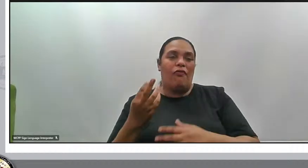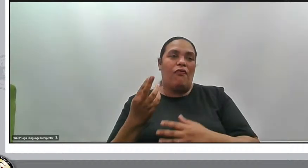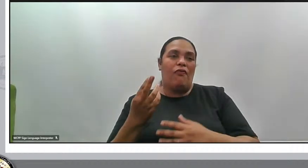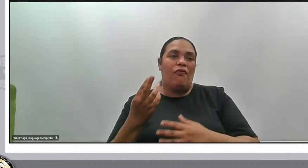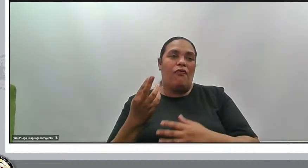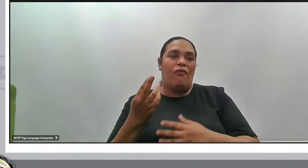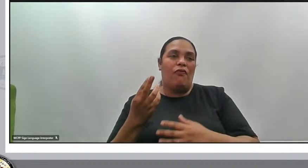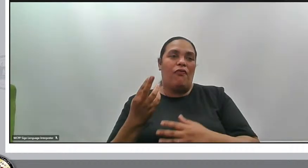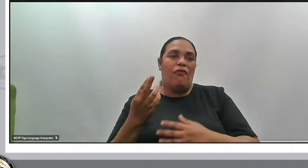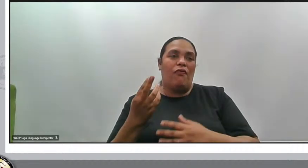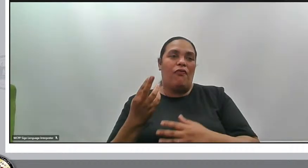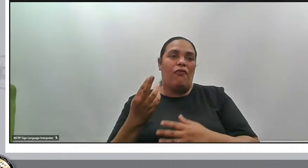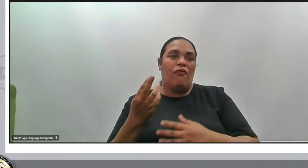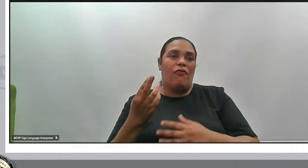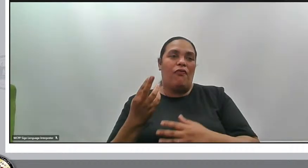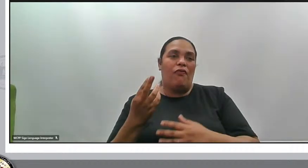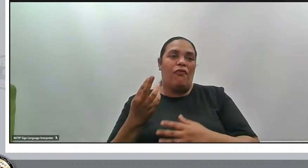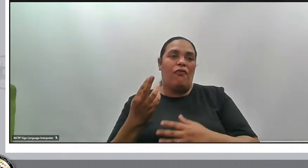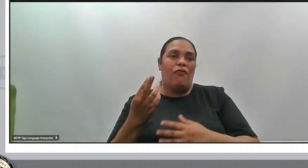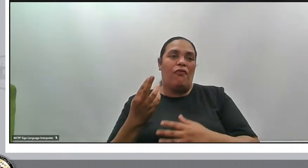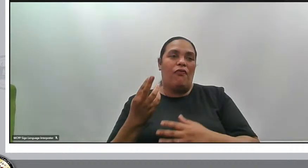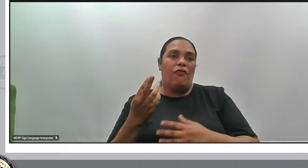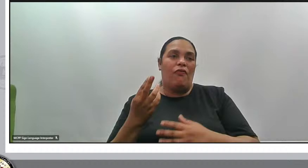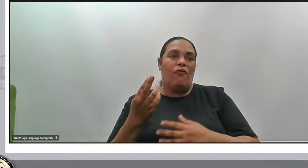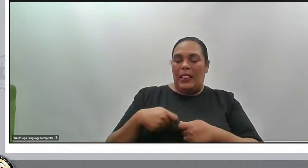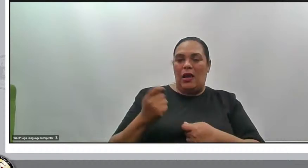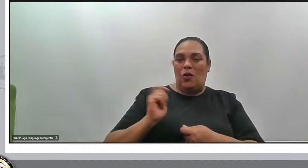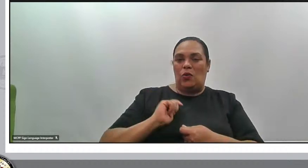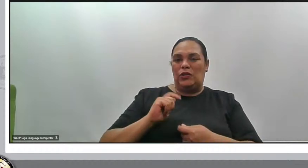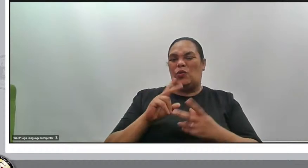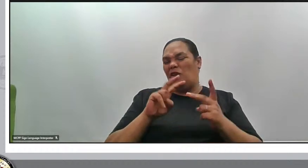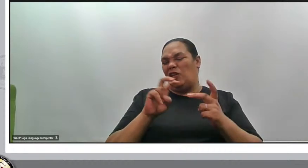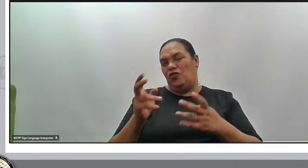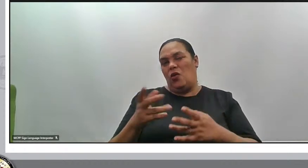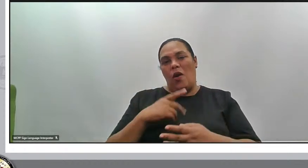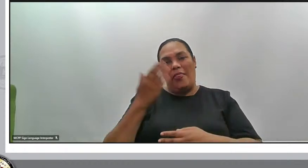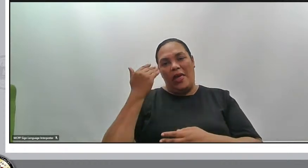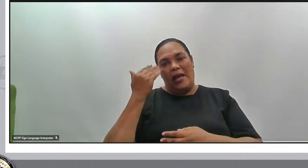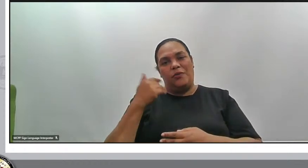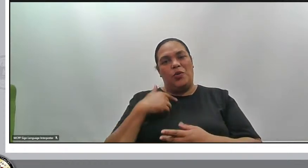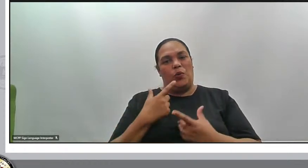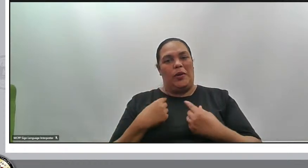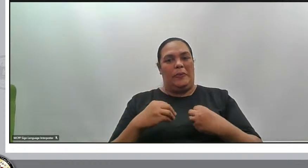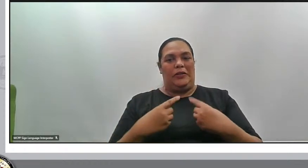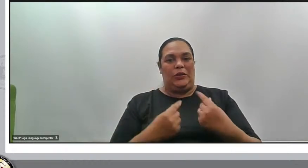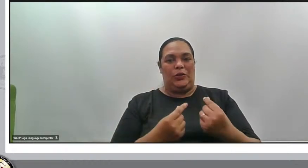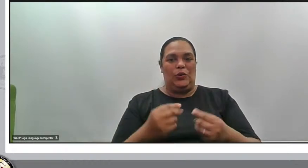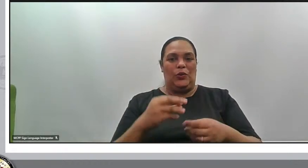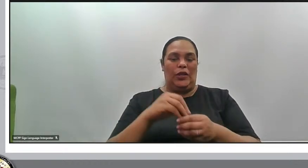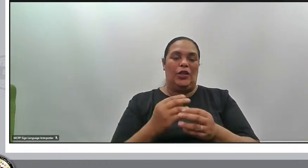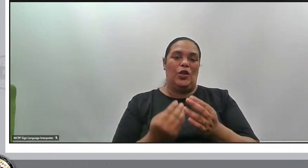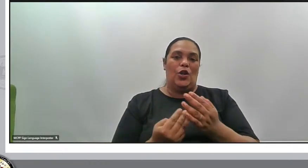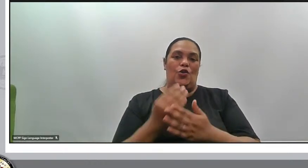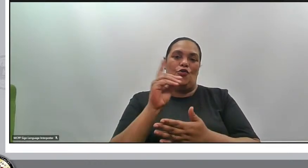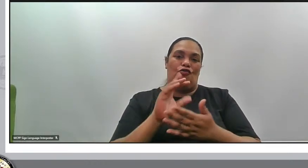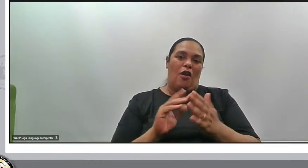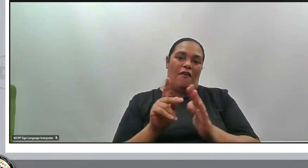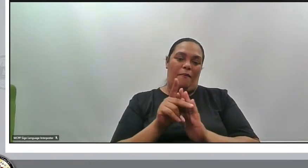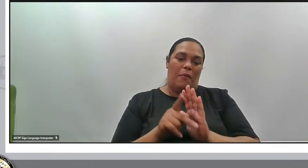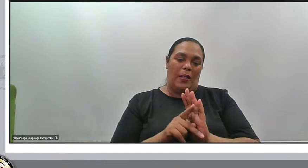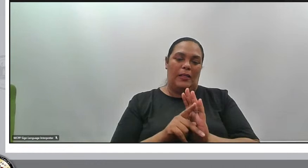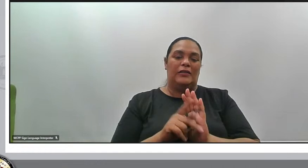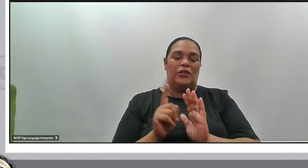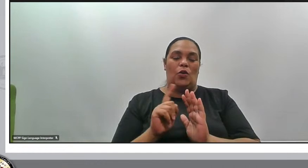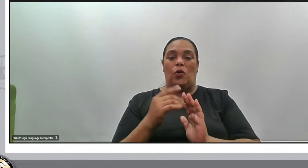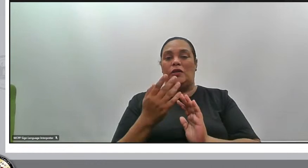and standby allowances and those kinds of issues, because those are the aspects that are being dealt with within the new draft policy that we are, that is